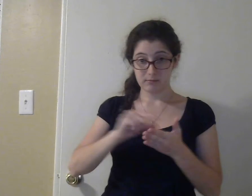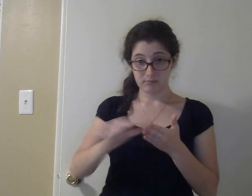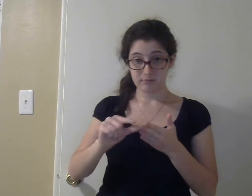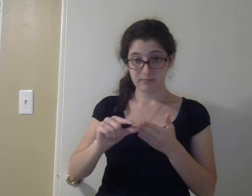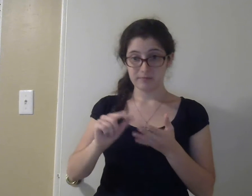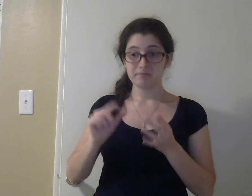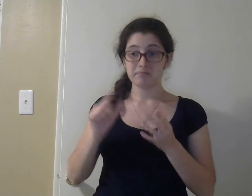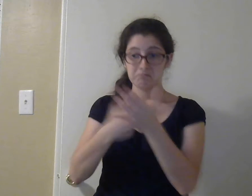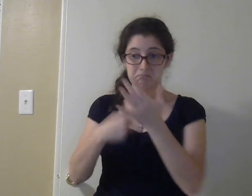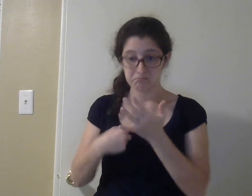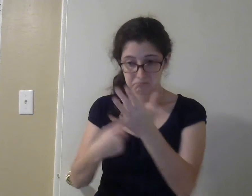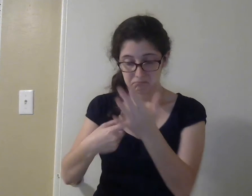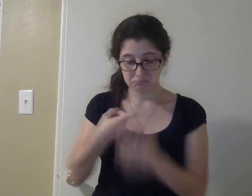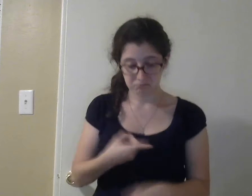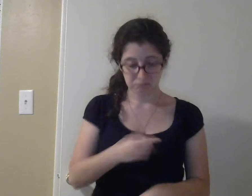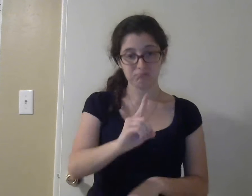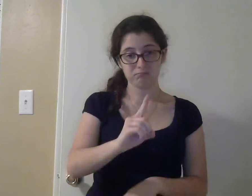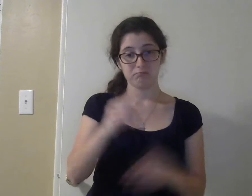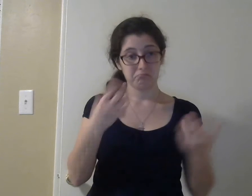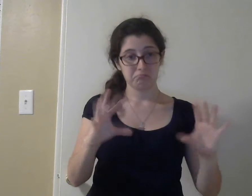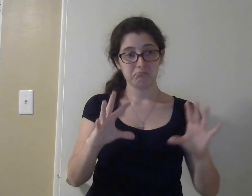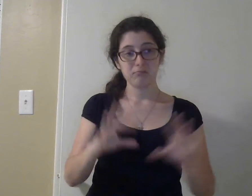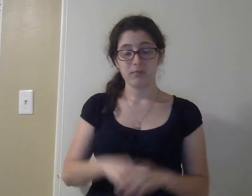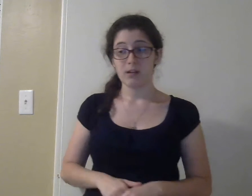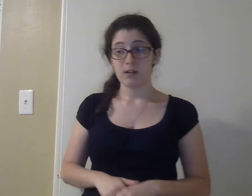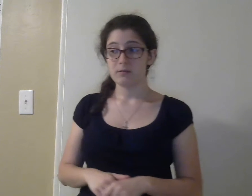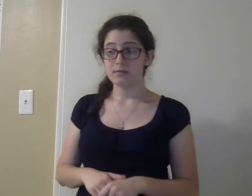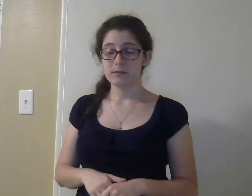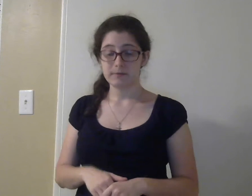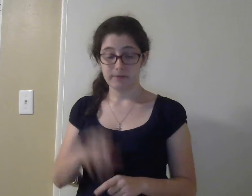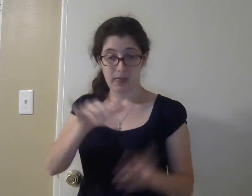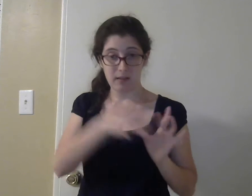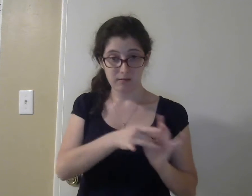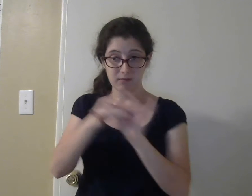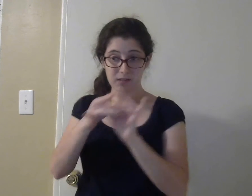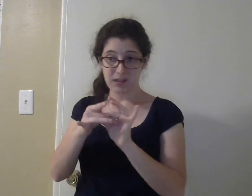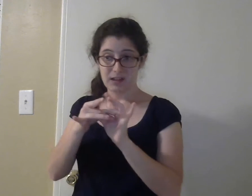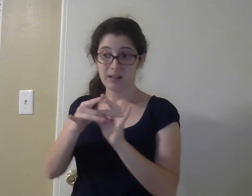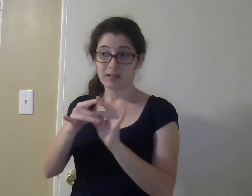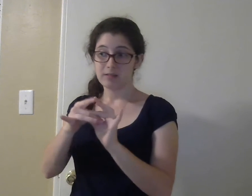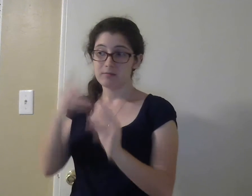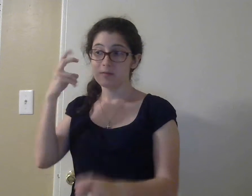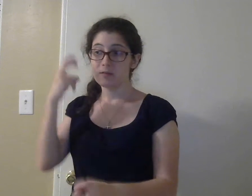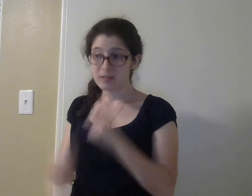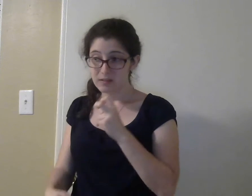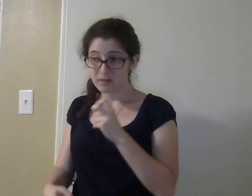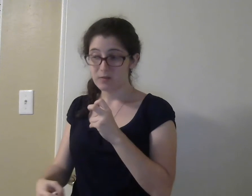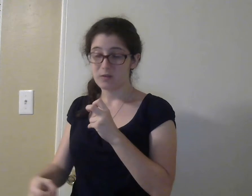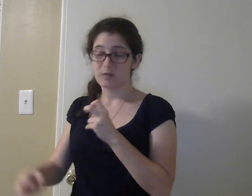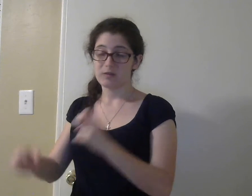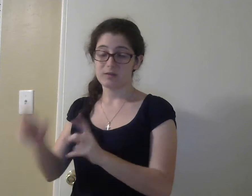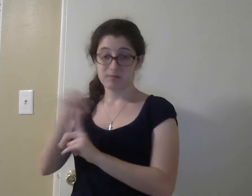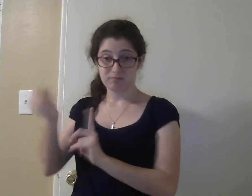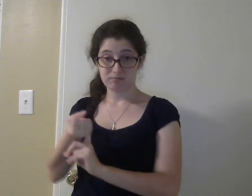that in extraordinary situations, the reason you can be blessed in the moment of being